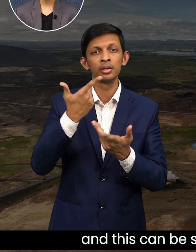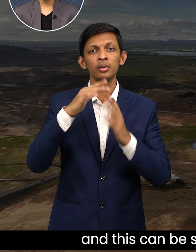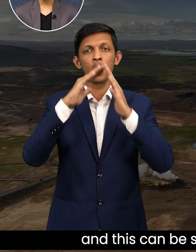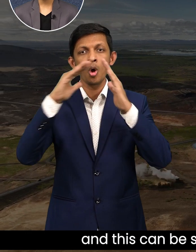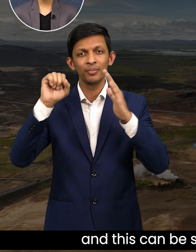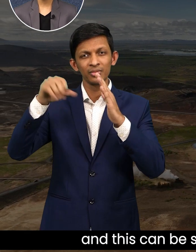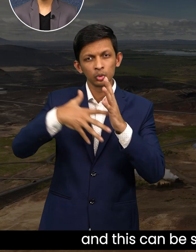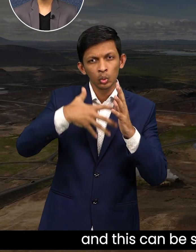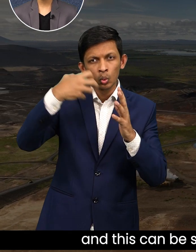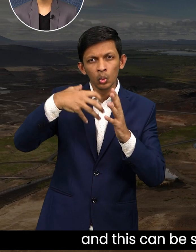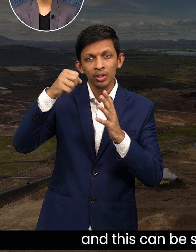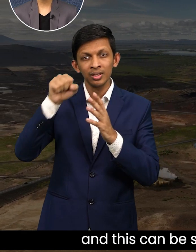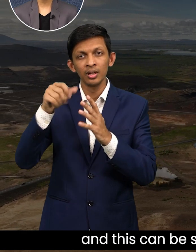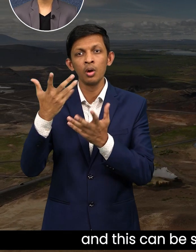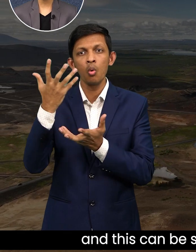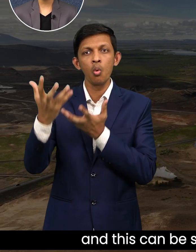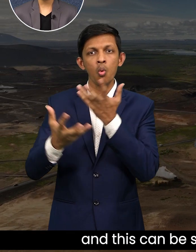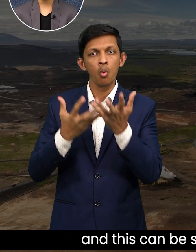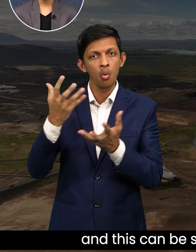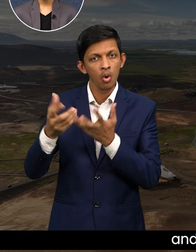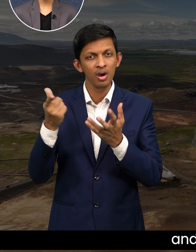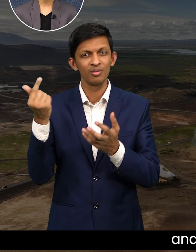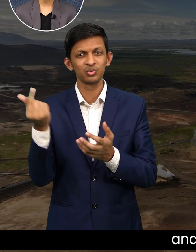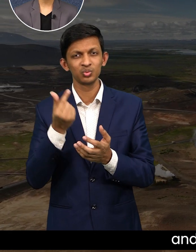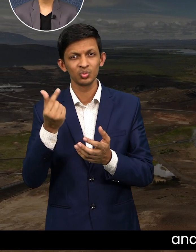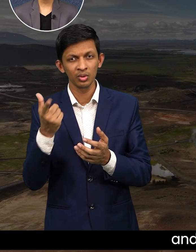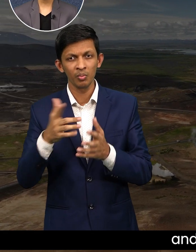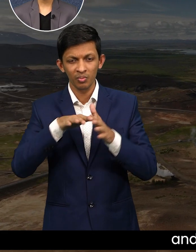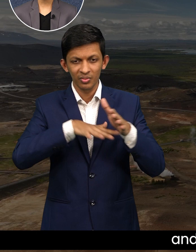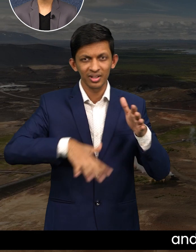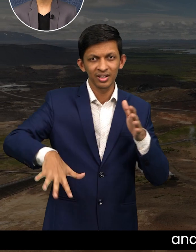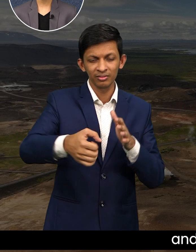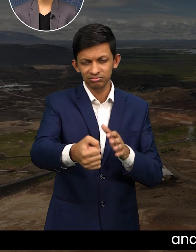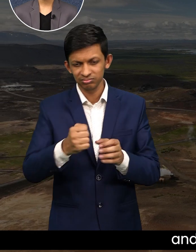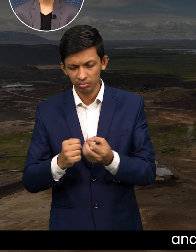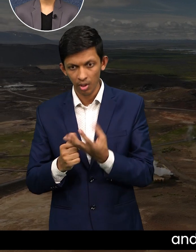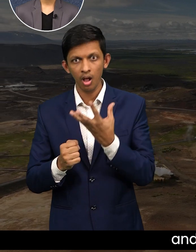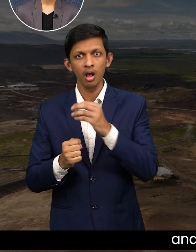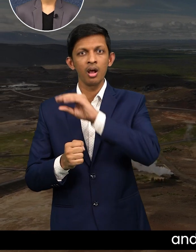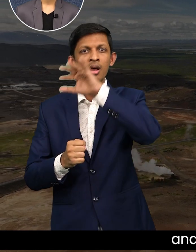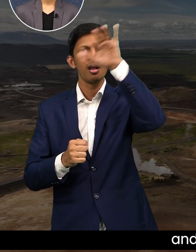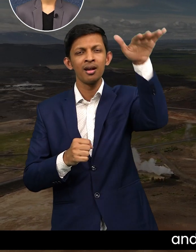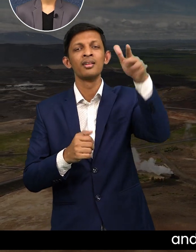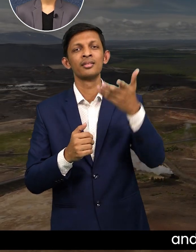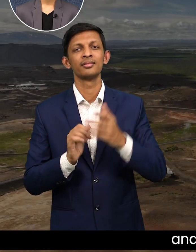be supplied to homes for heating purposes and for generating electricity.